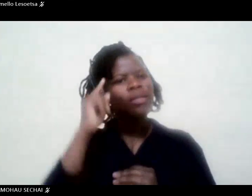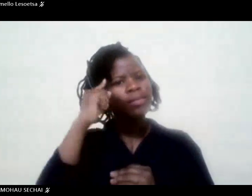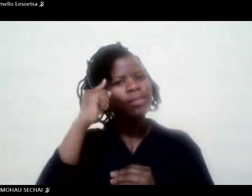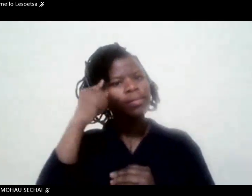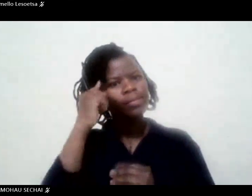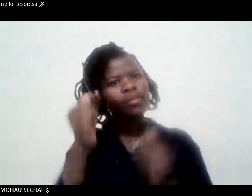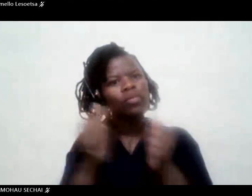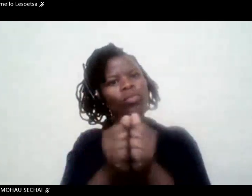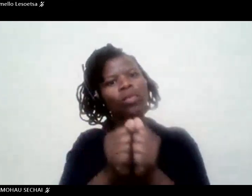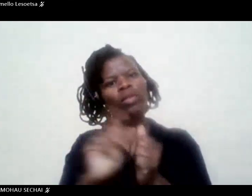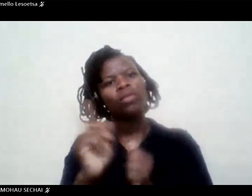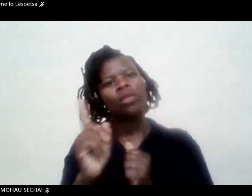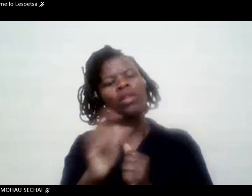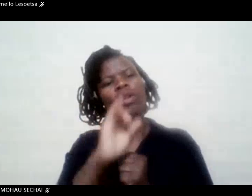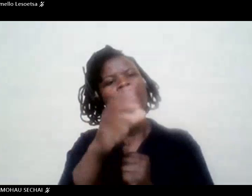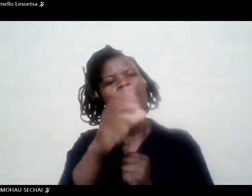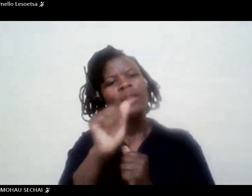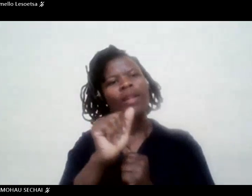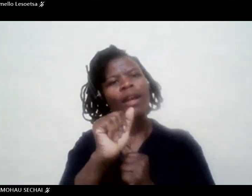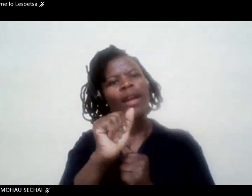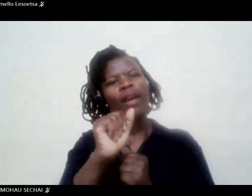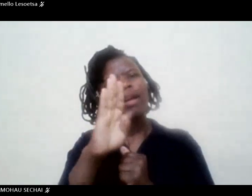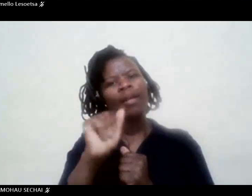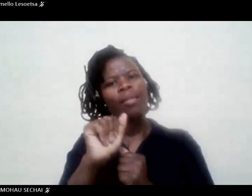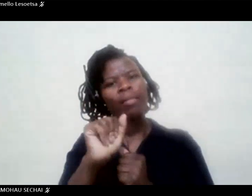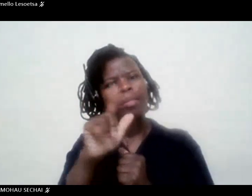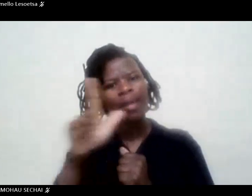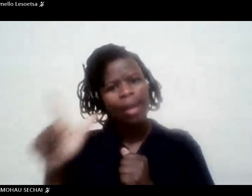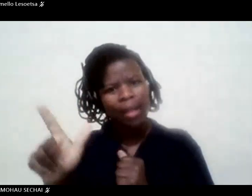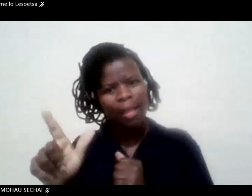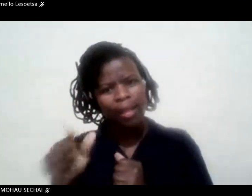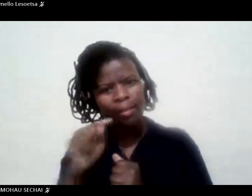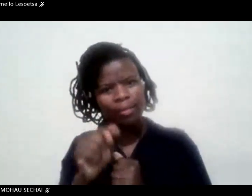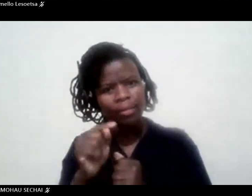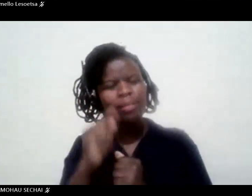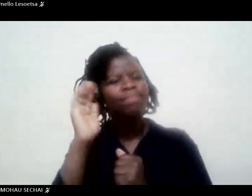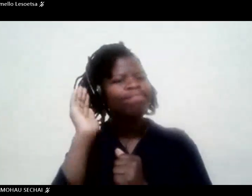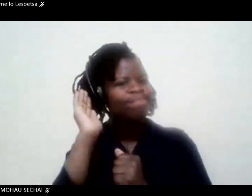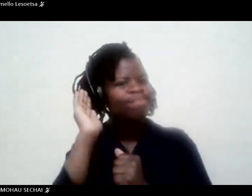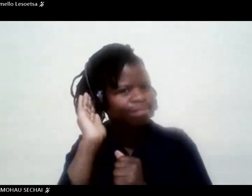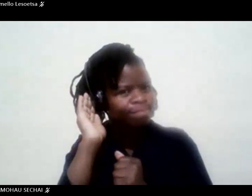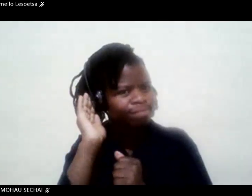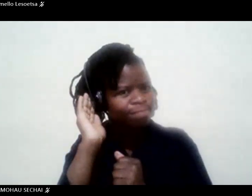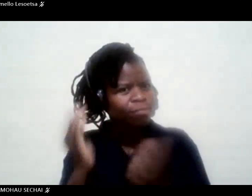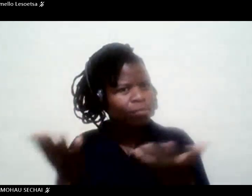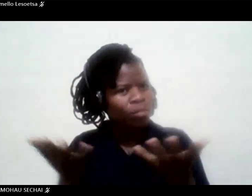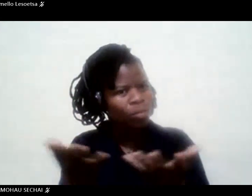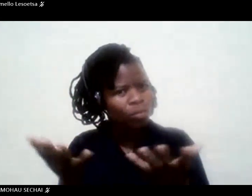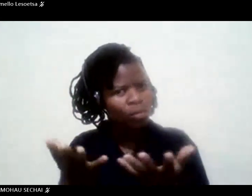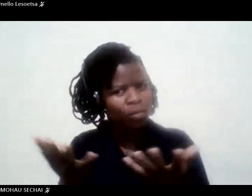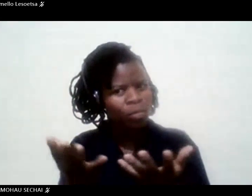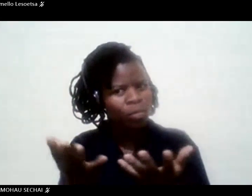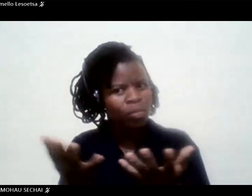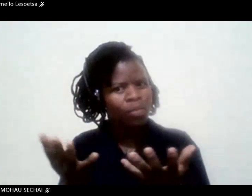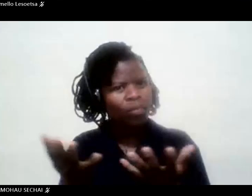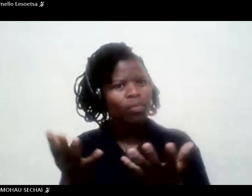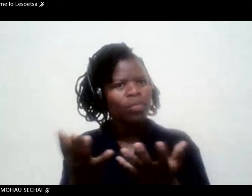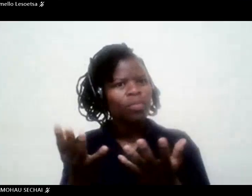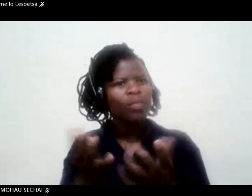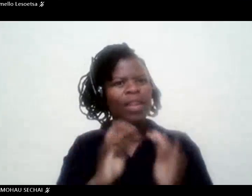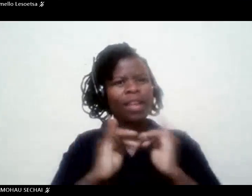the Jabal matter, was that I was listening to the interviews